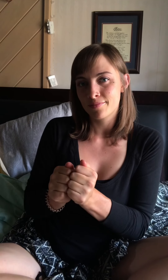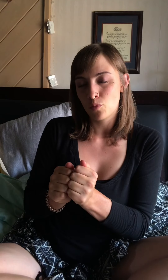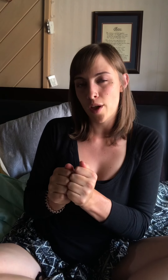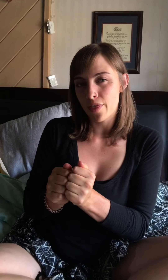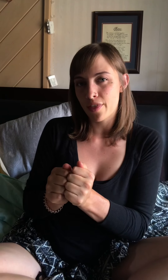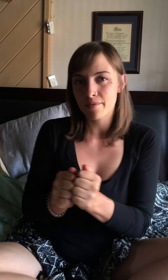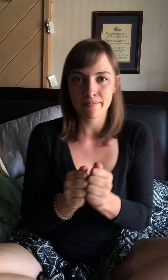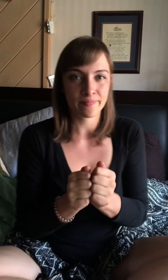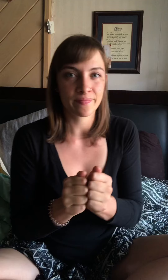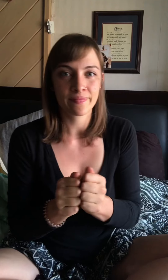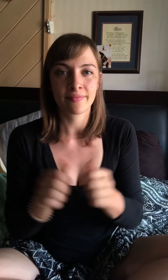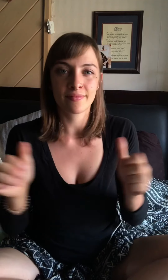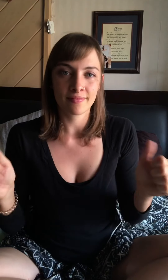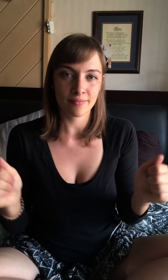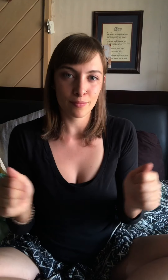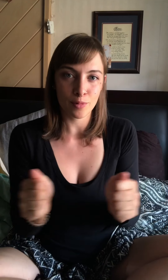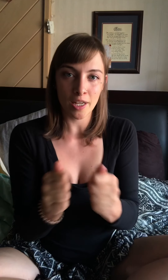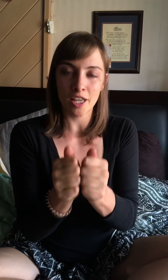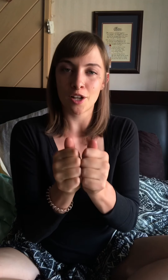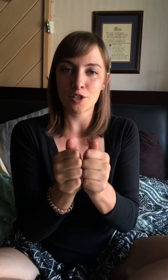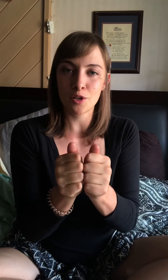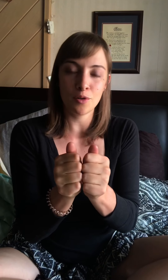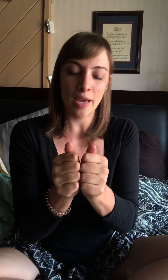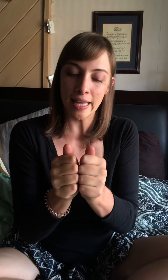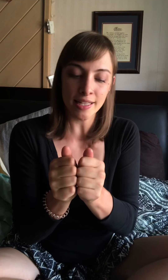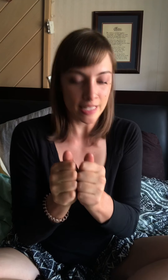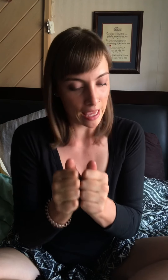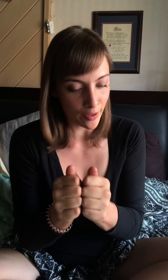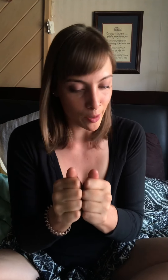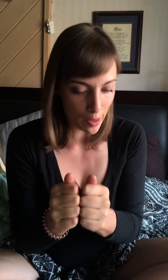With. Bringing your 2 hands together. With.